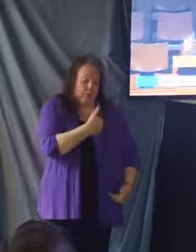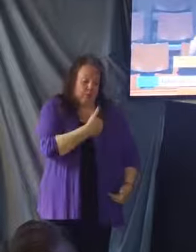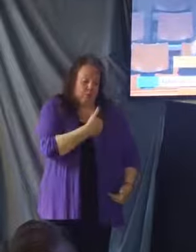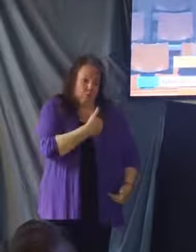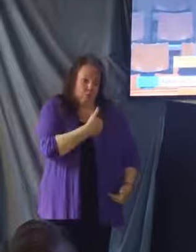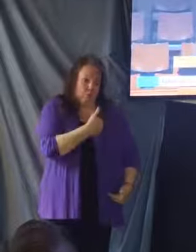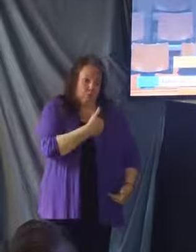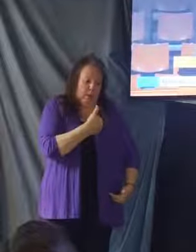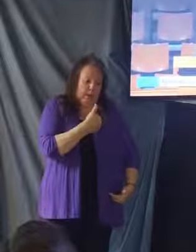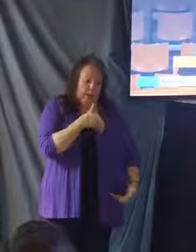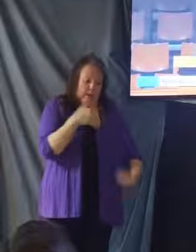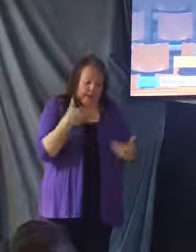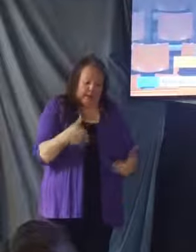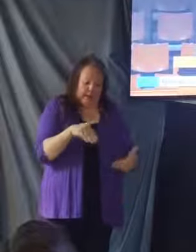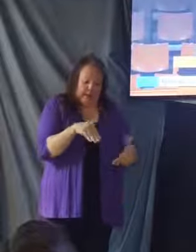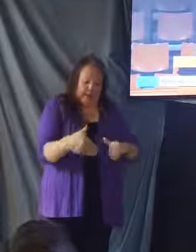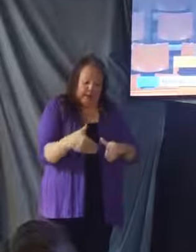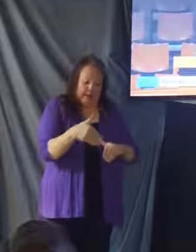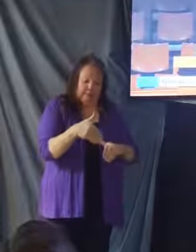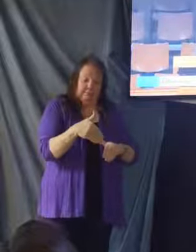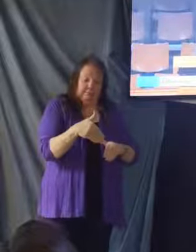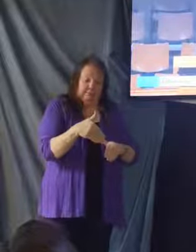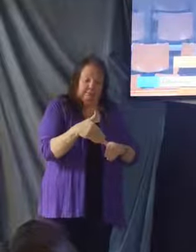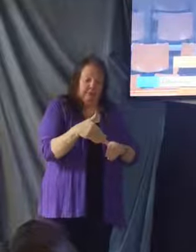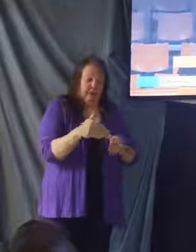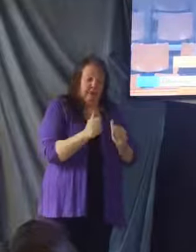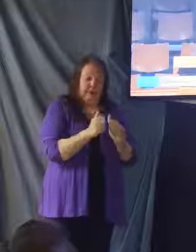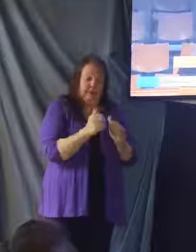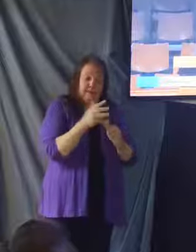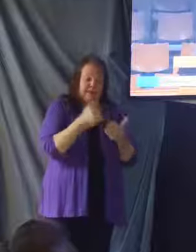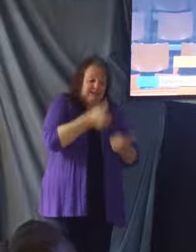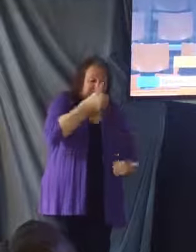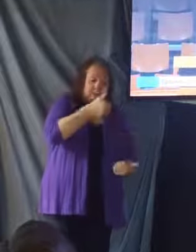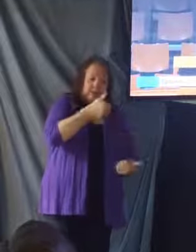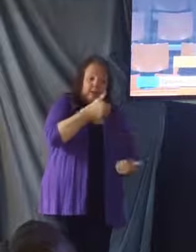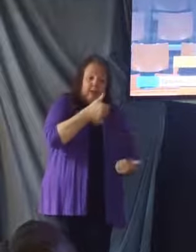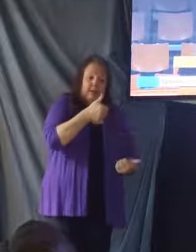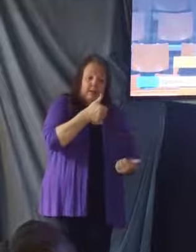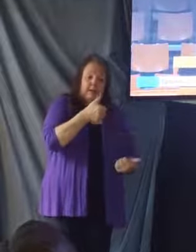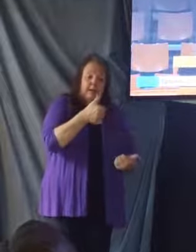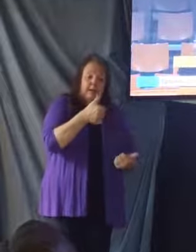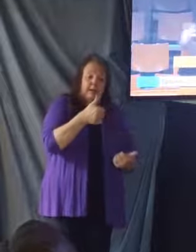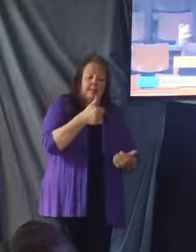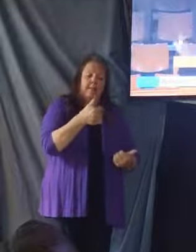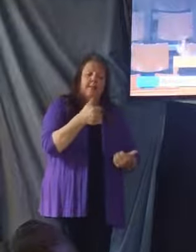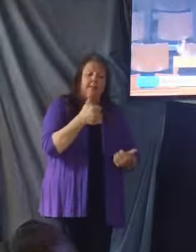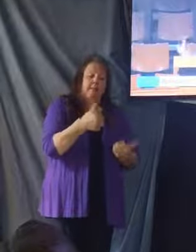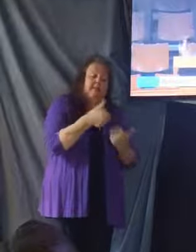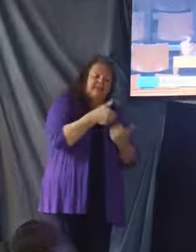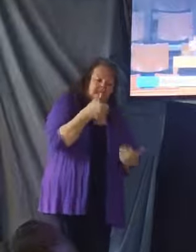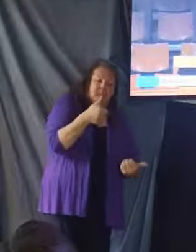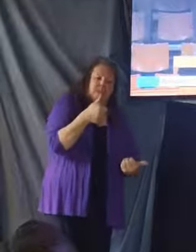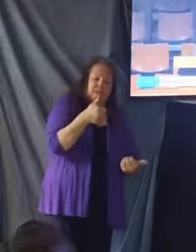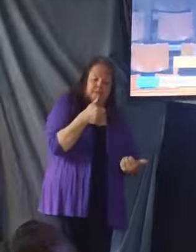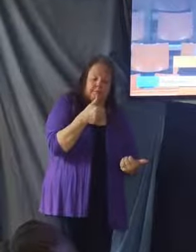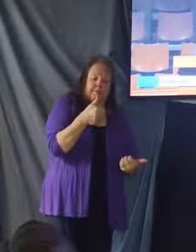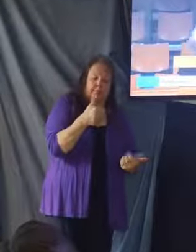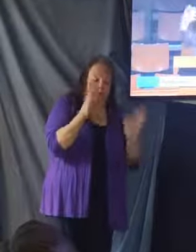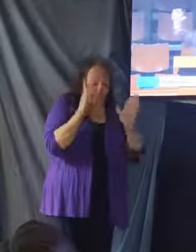spirit. The immaterial part, the body without the spirit, is dead, the Bible says. It's a separation.